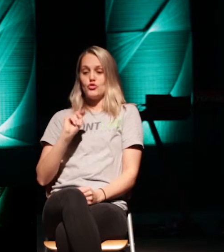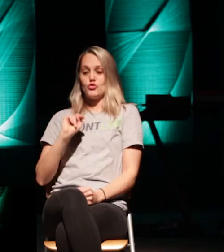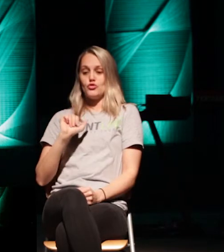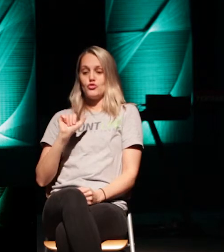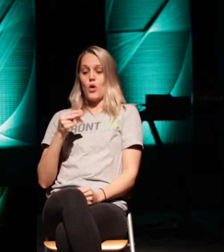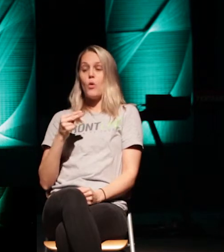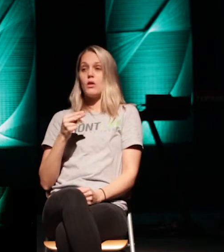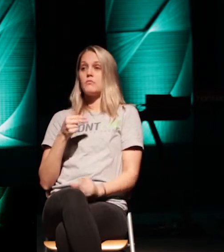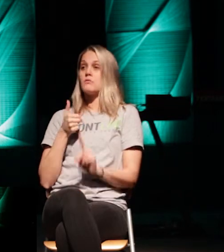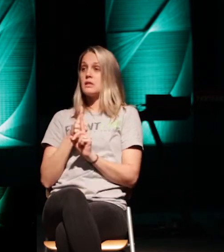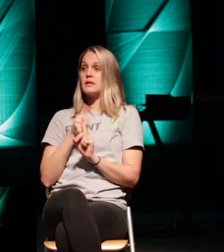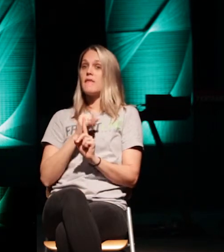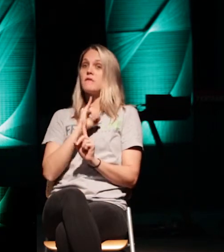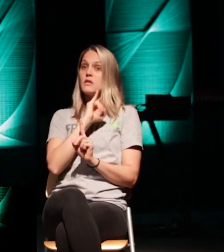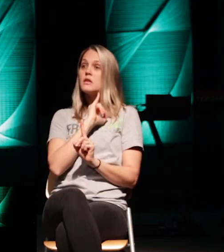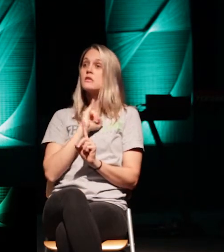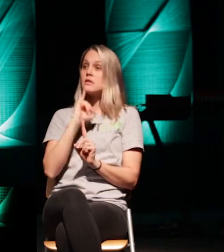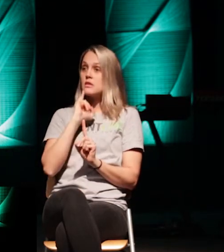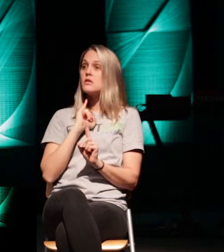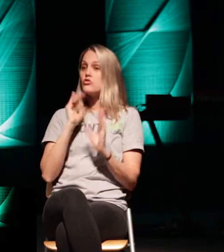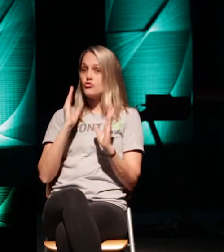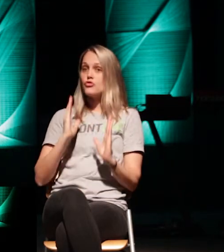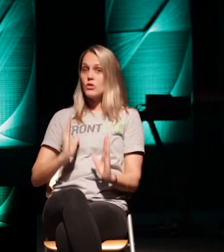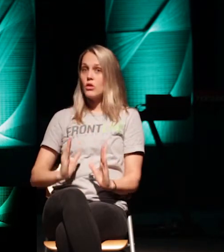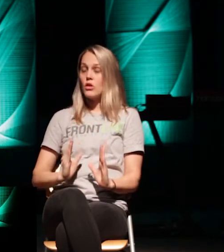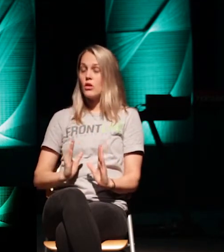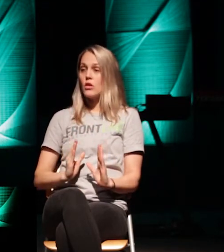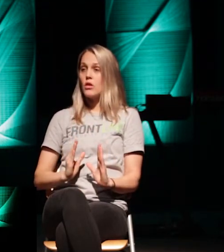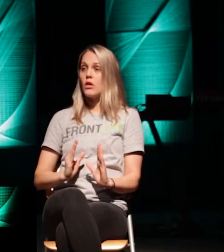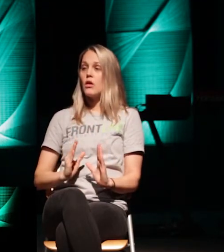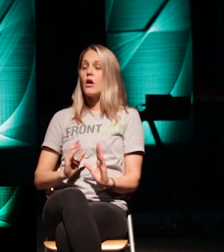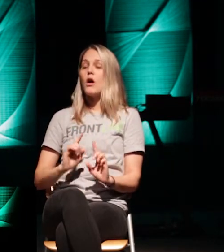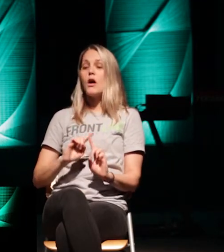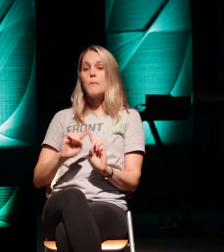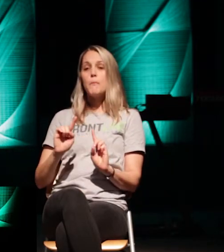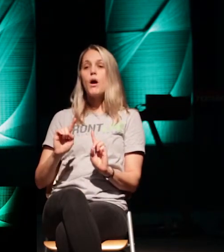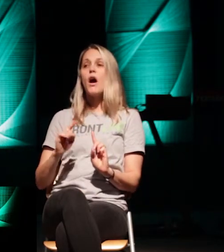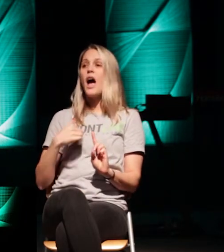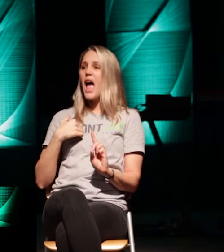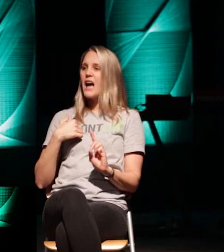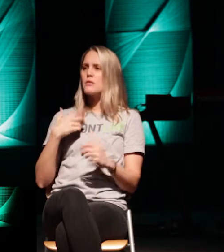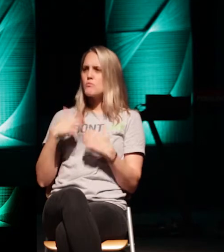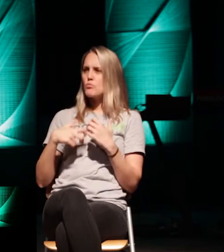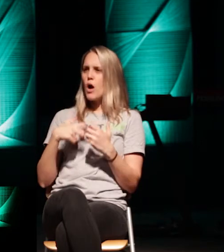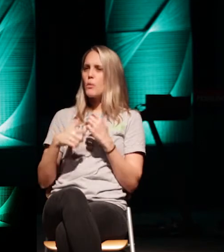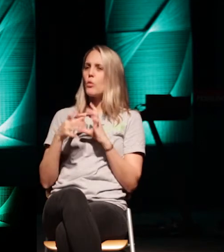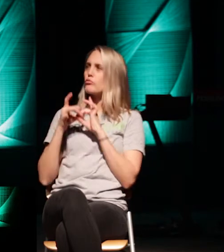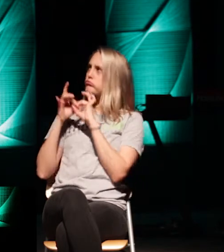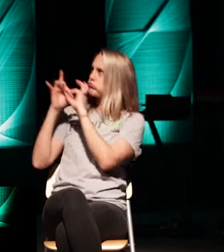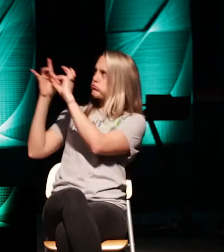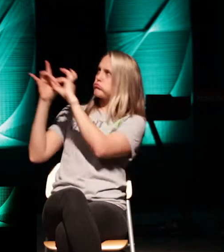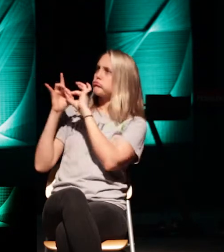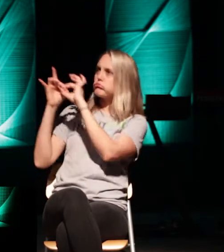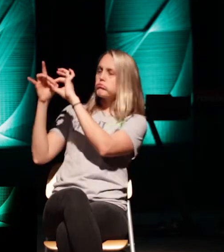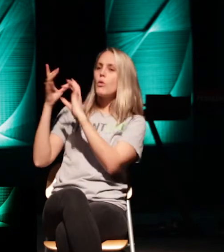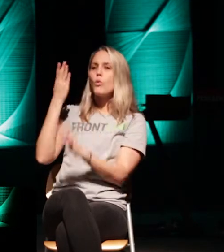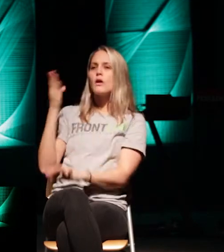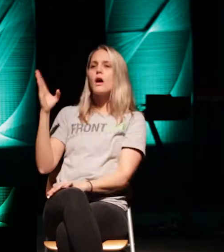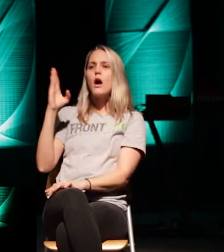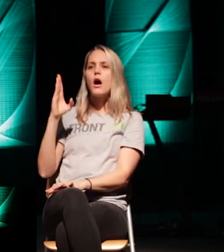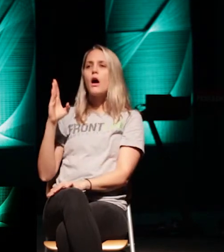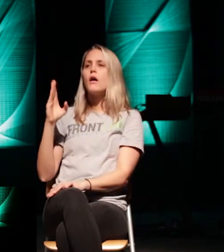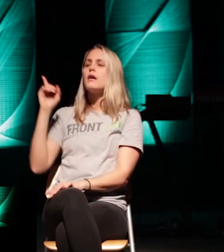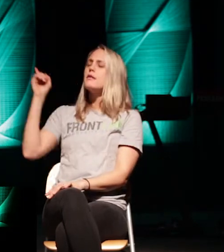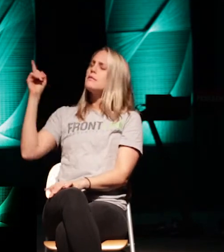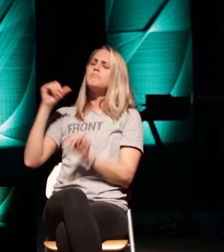who also has a smattered history in their relationship with God, who constantly shows them mercy and grace